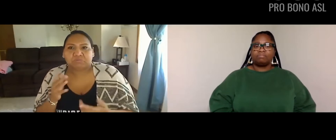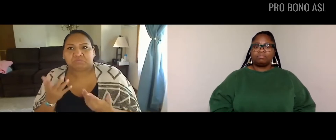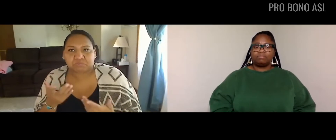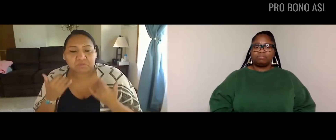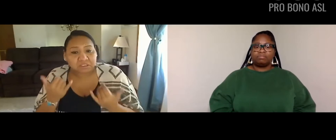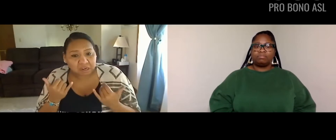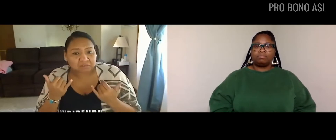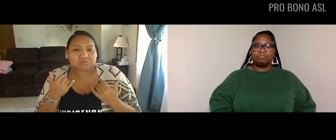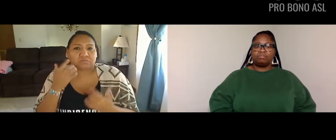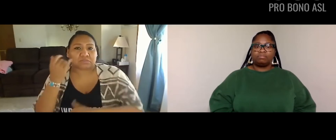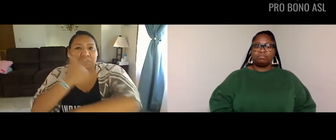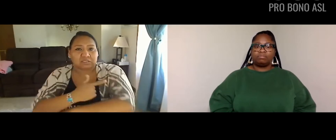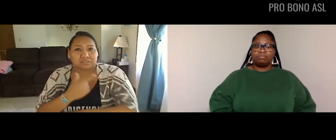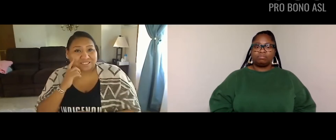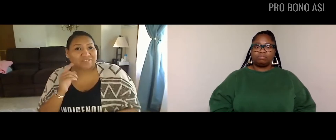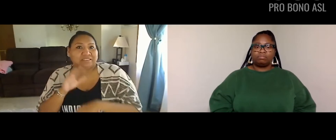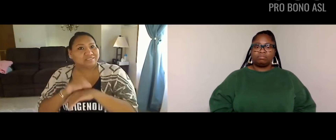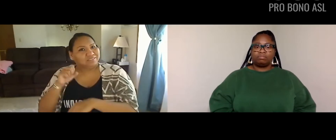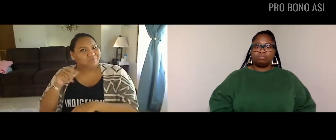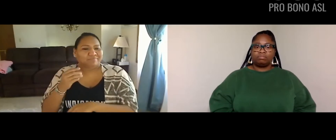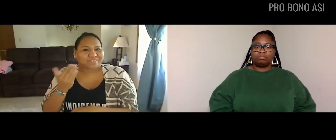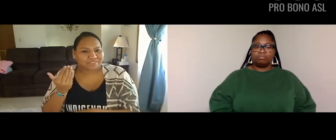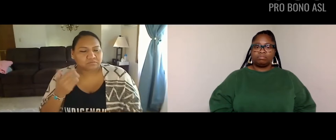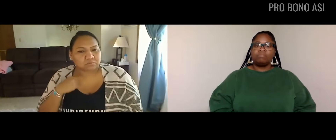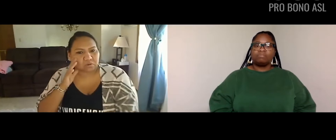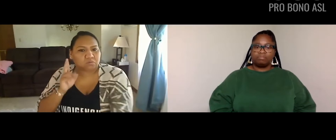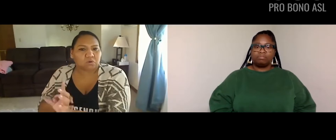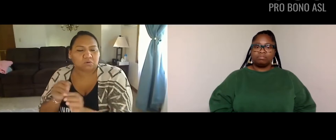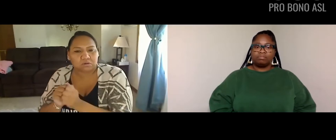And so I recently started doing this work.